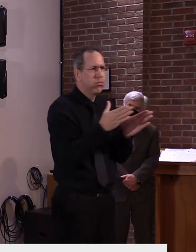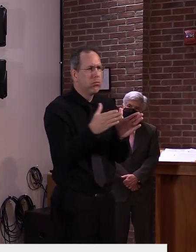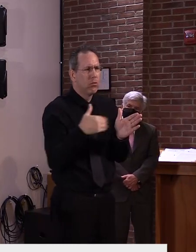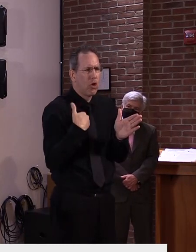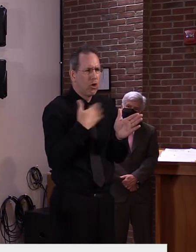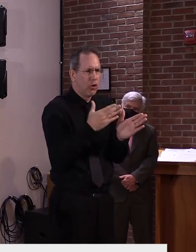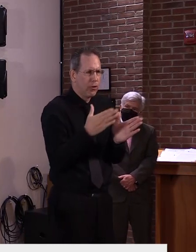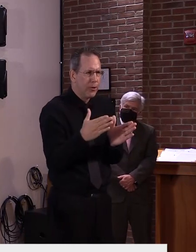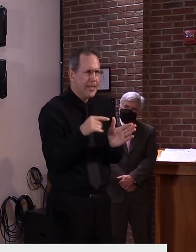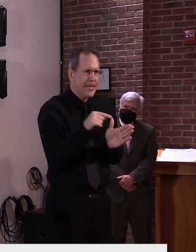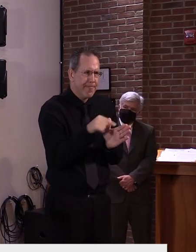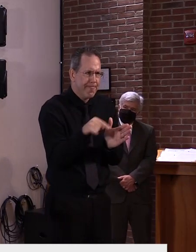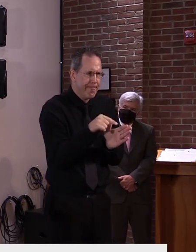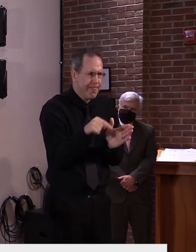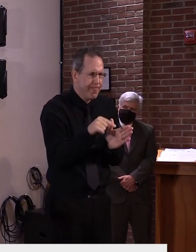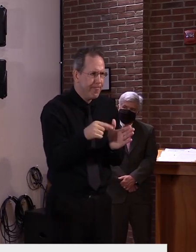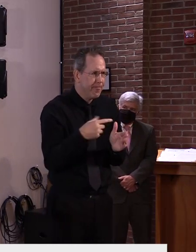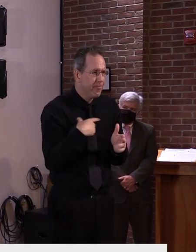this,